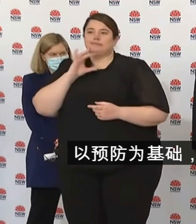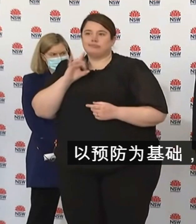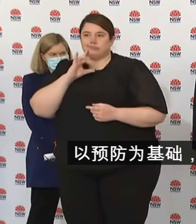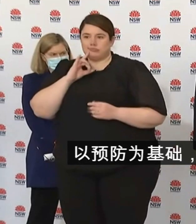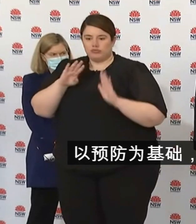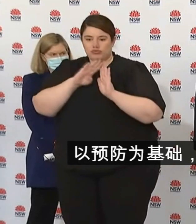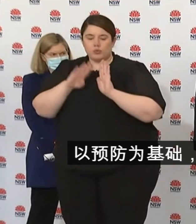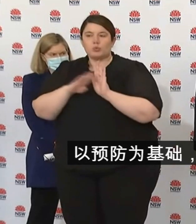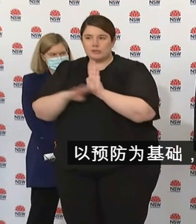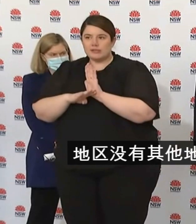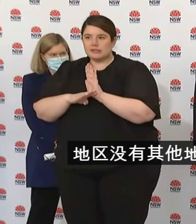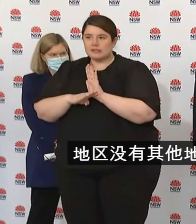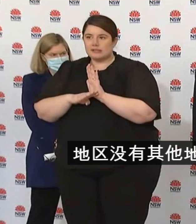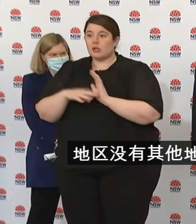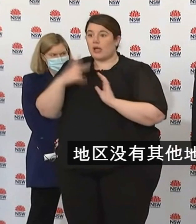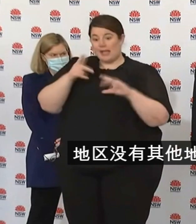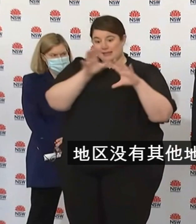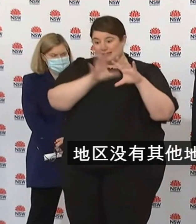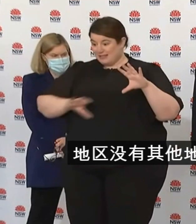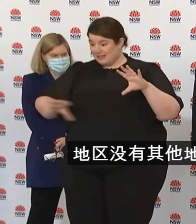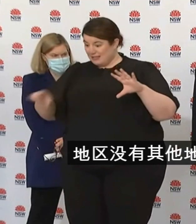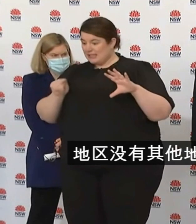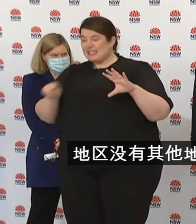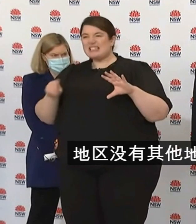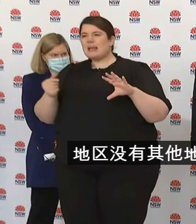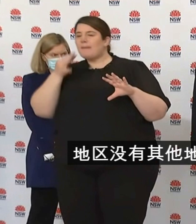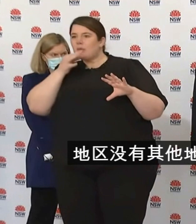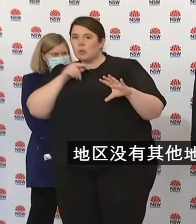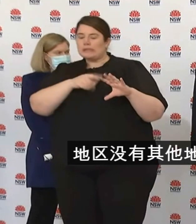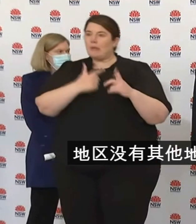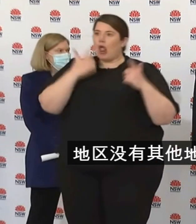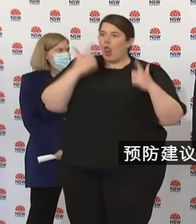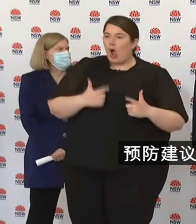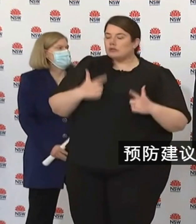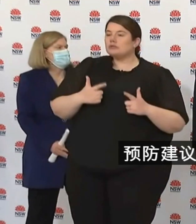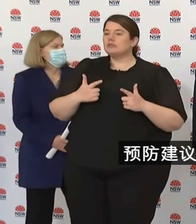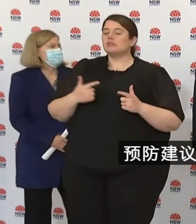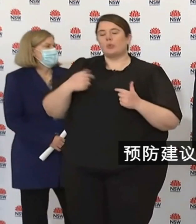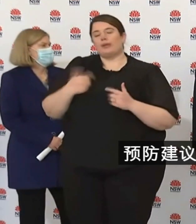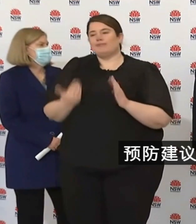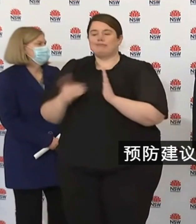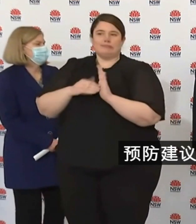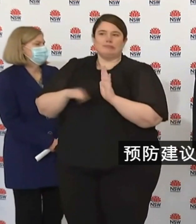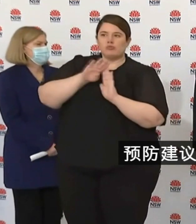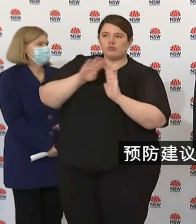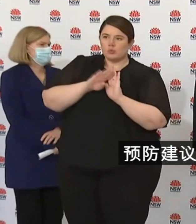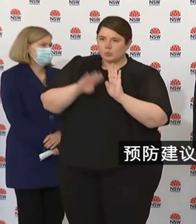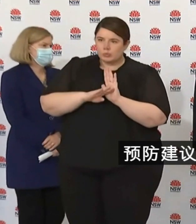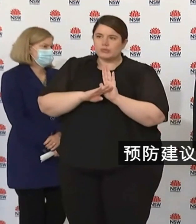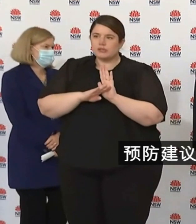case numbers in some of those local government areas aren't as high as other areas. So the government's already taking precautionary